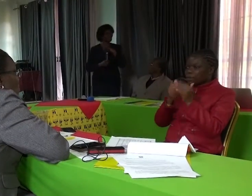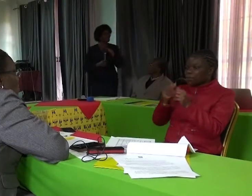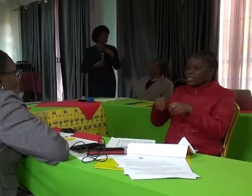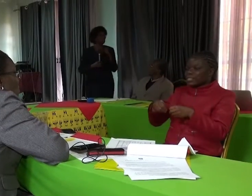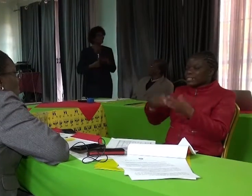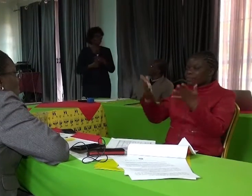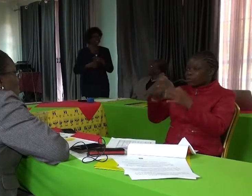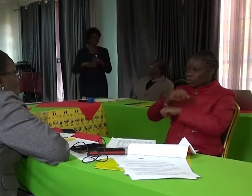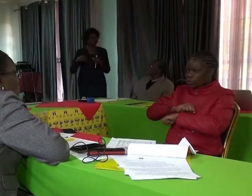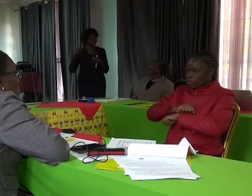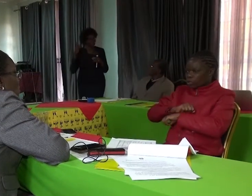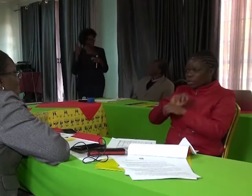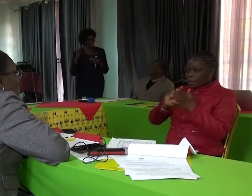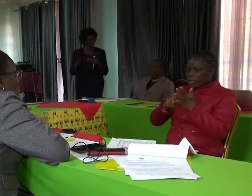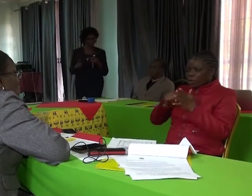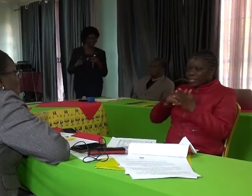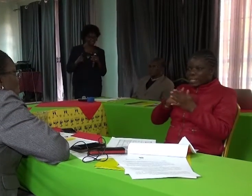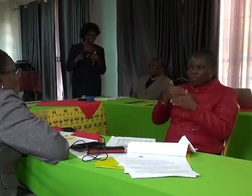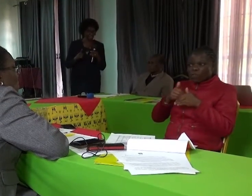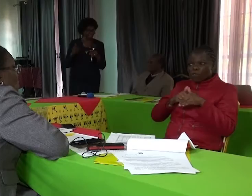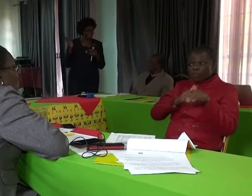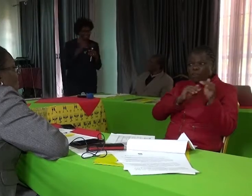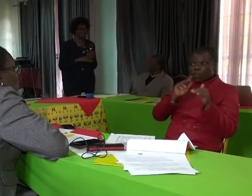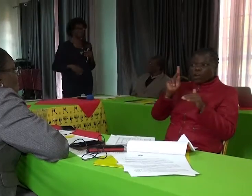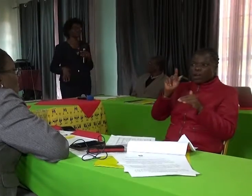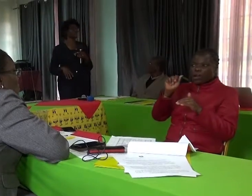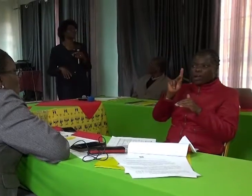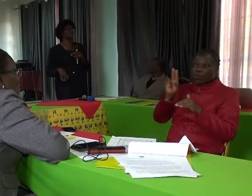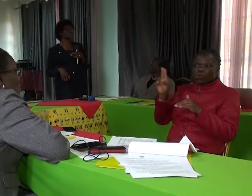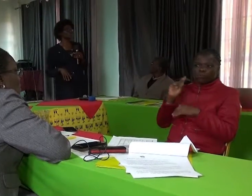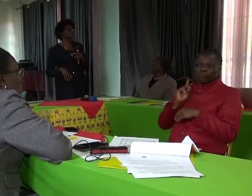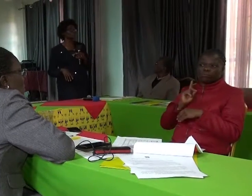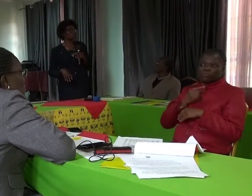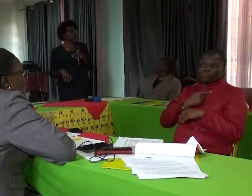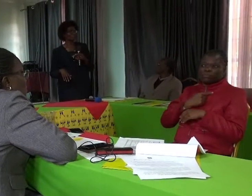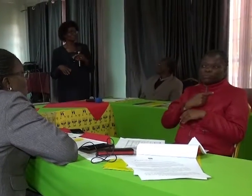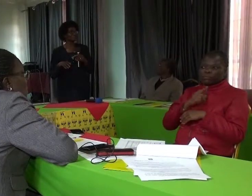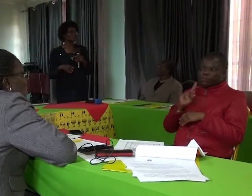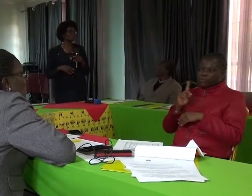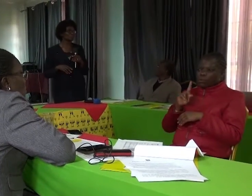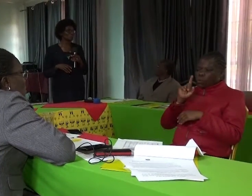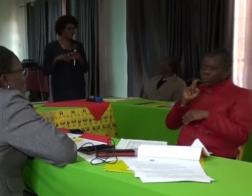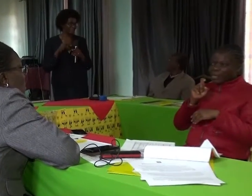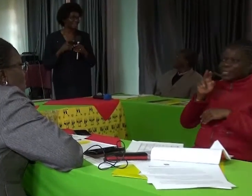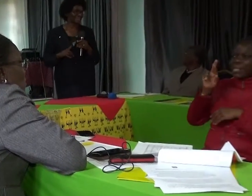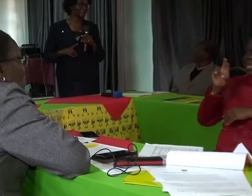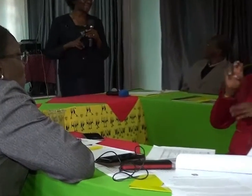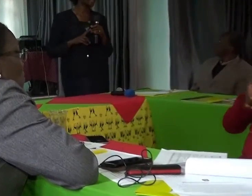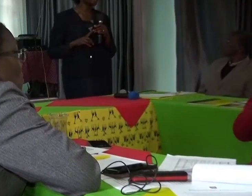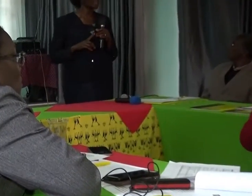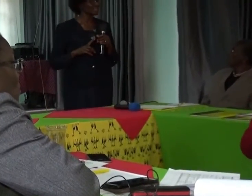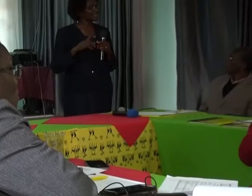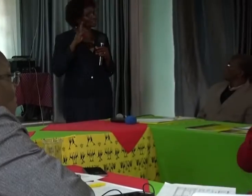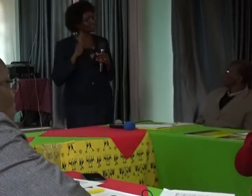schools. We will not take what Madam Kaku has presented today and distribute. No, no, no. We have to review. When we agree with